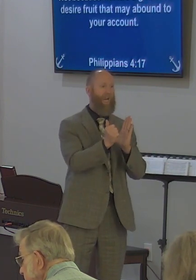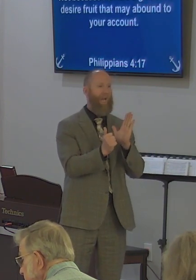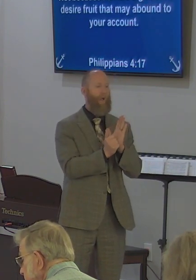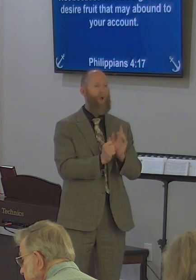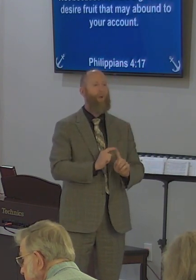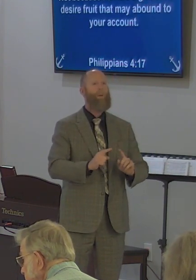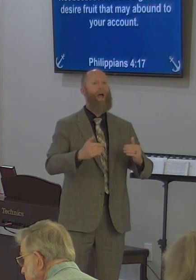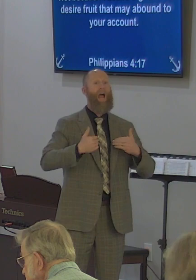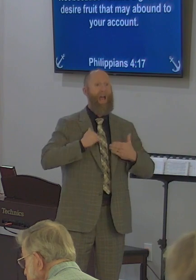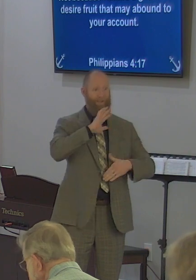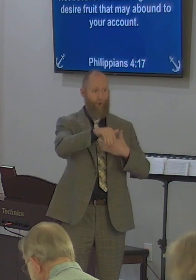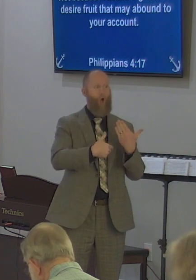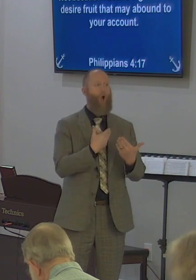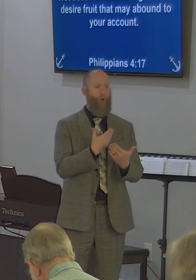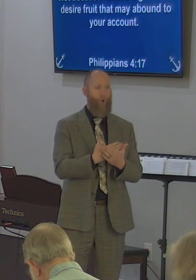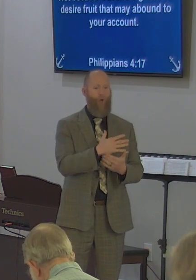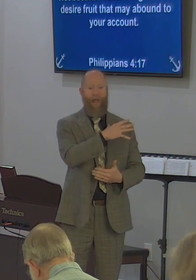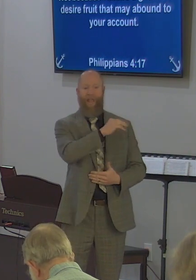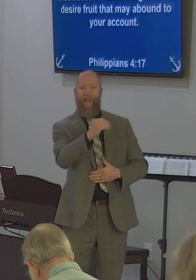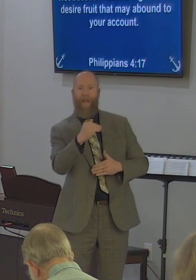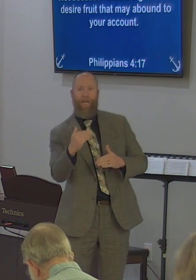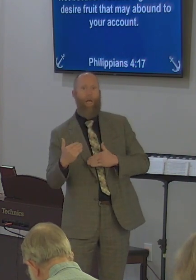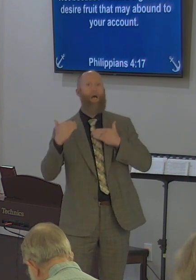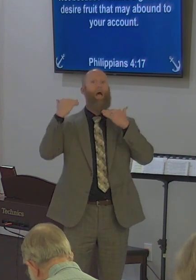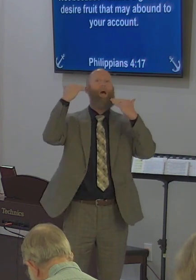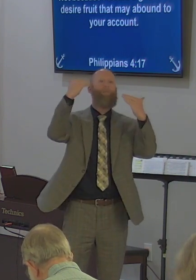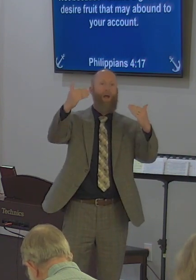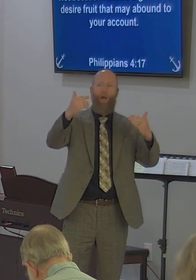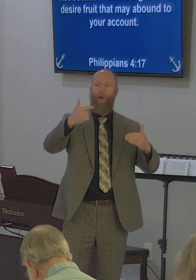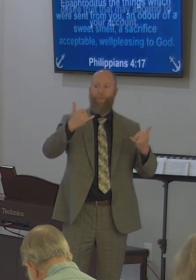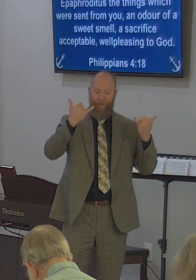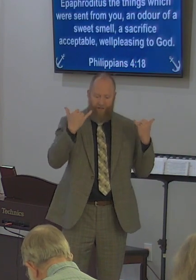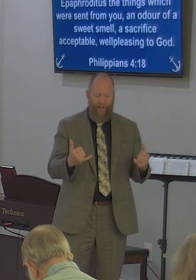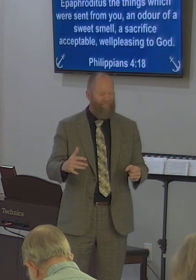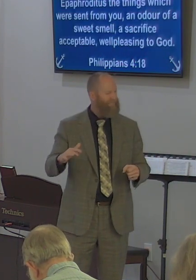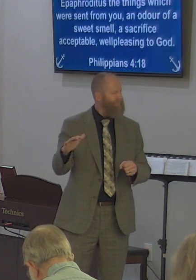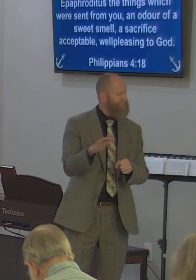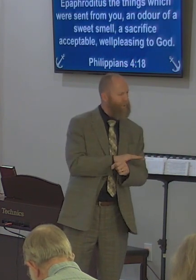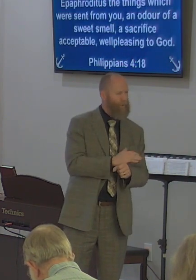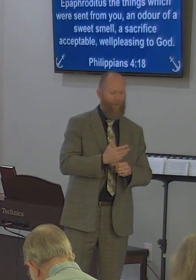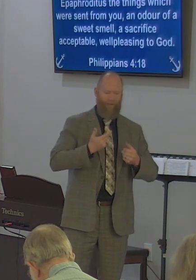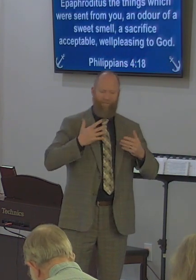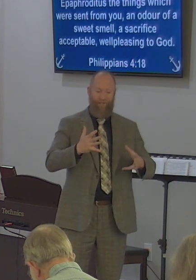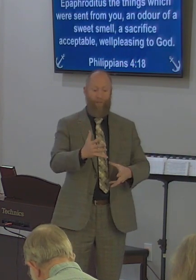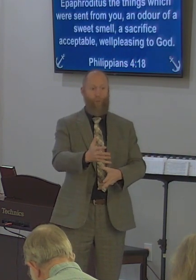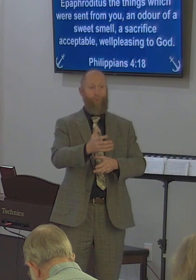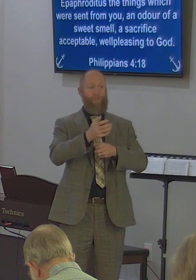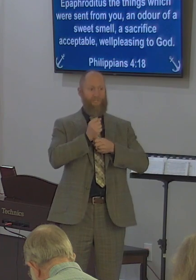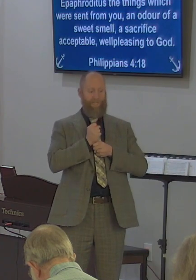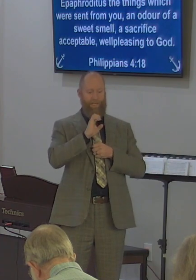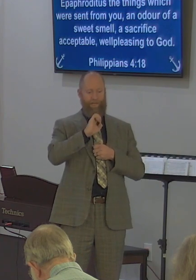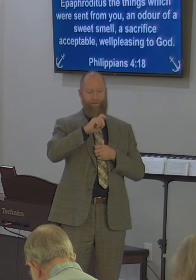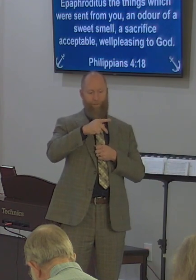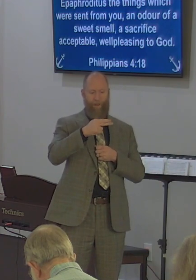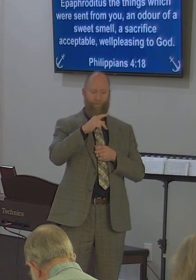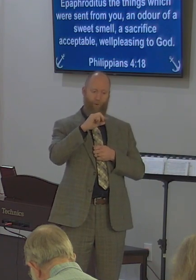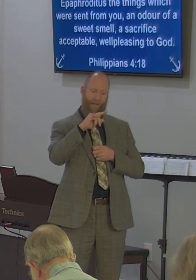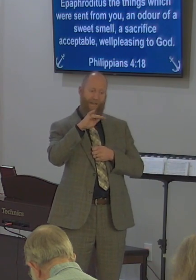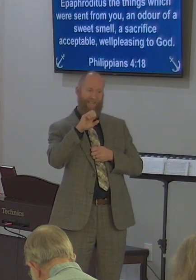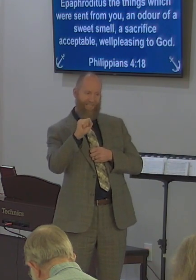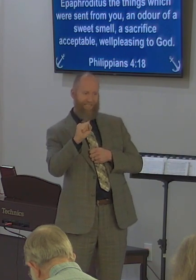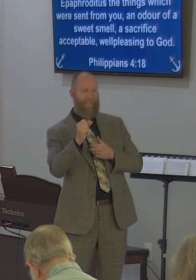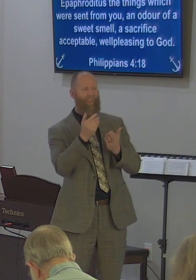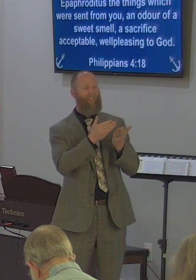all and abound. I am full, having received of Epaphroditus the things which were sent from